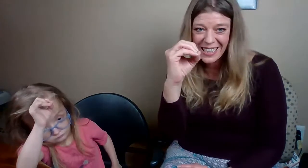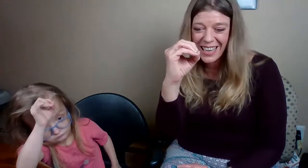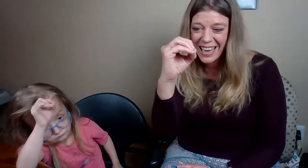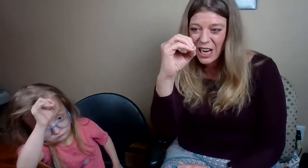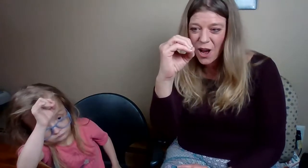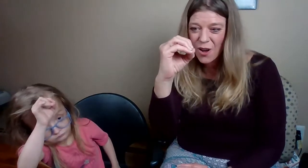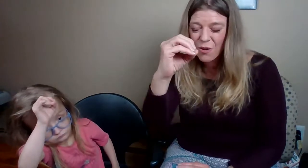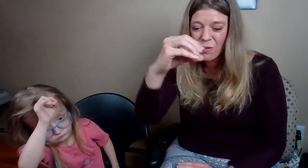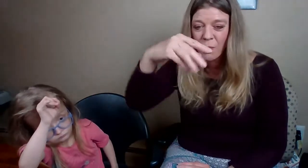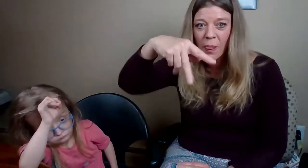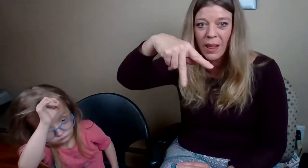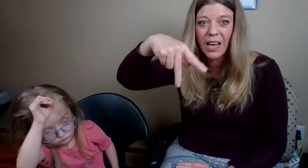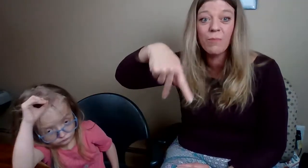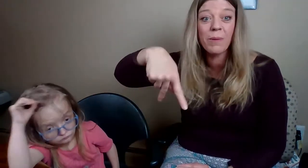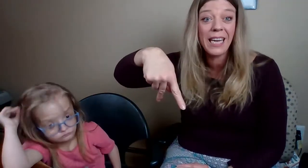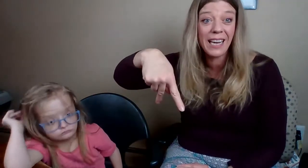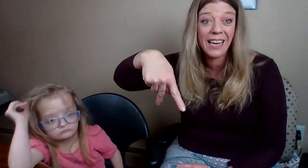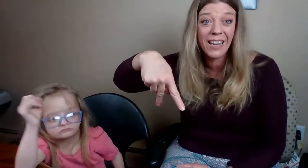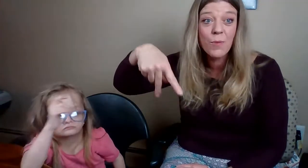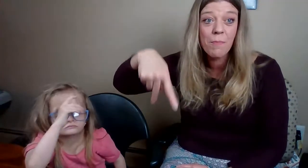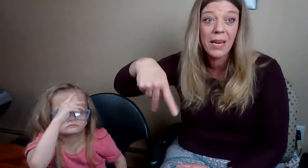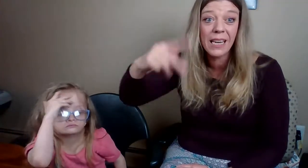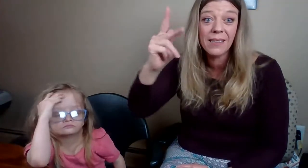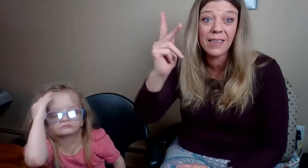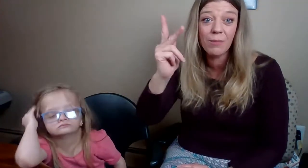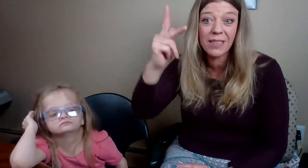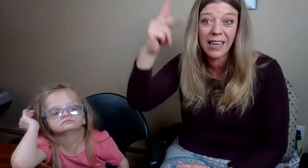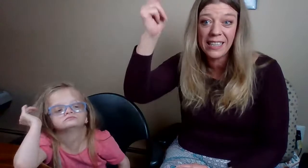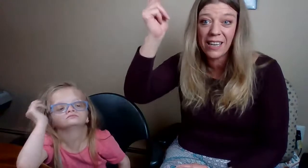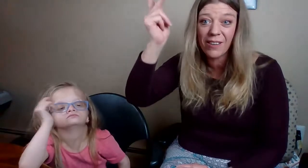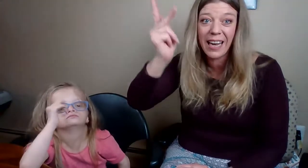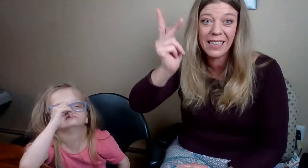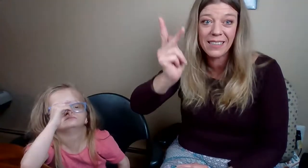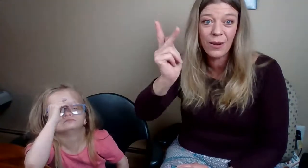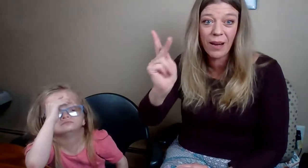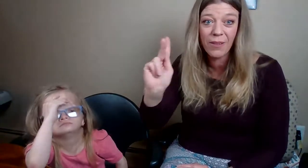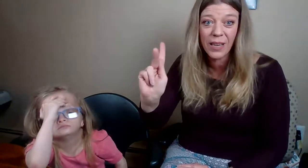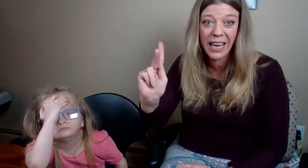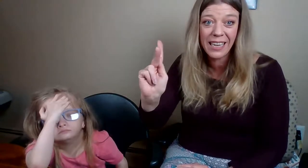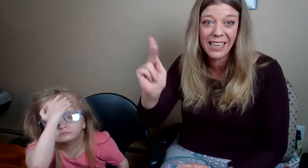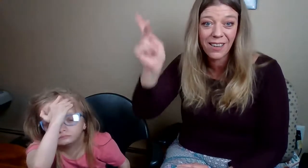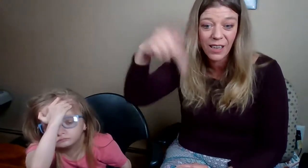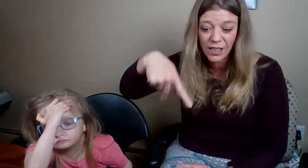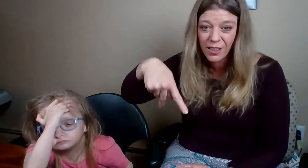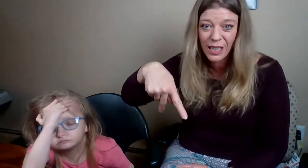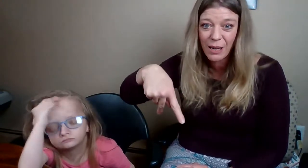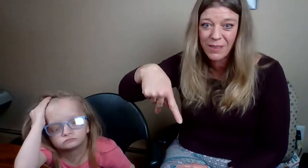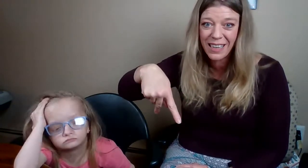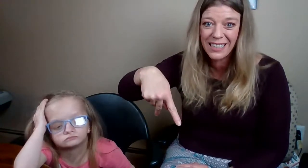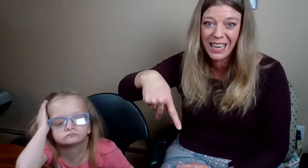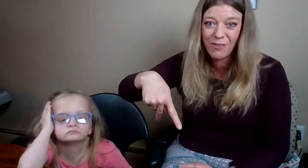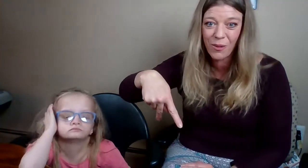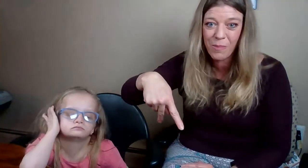Just like an O. And P. P is an upside down K. So you have your K here and turn it upside down for